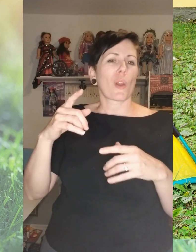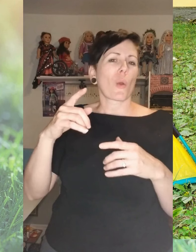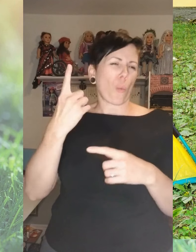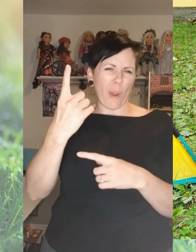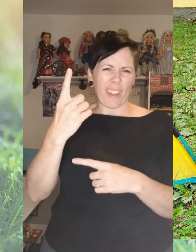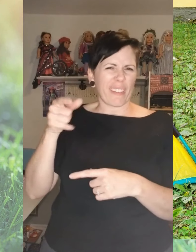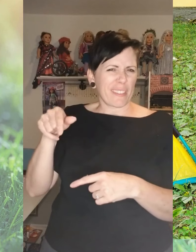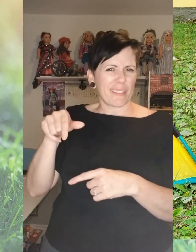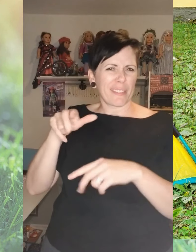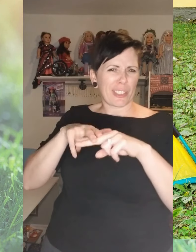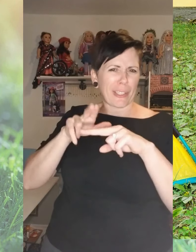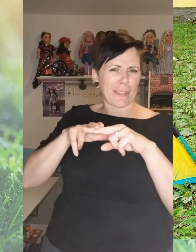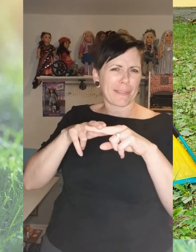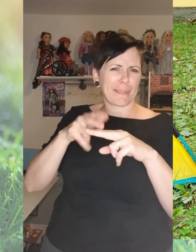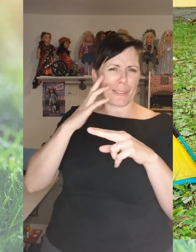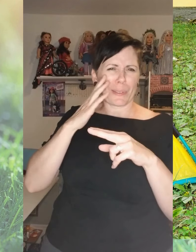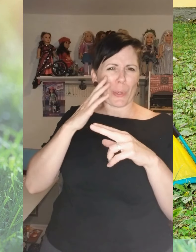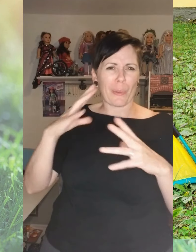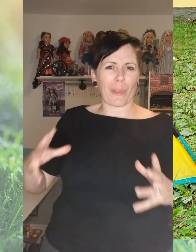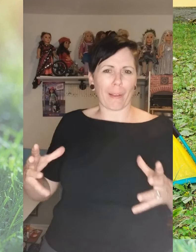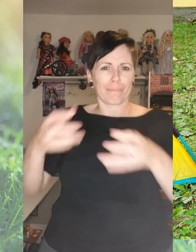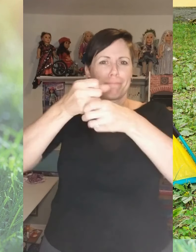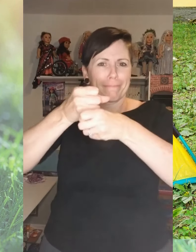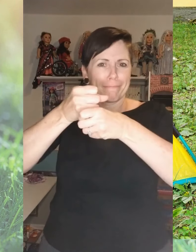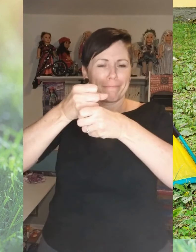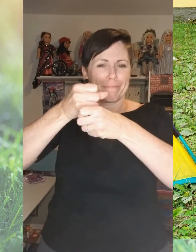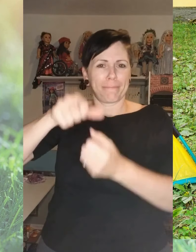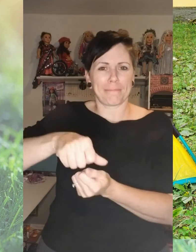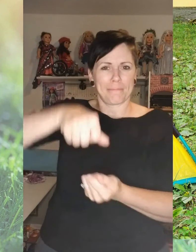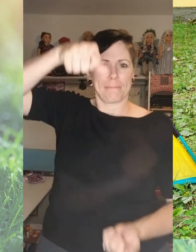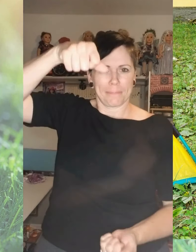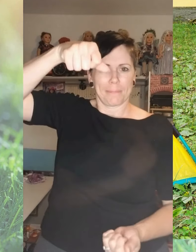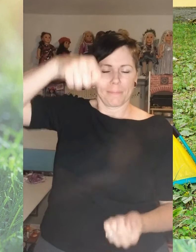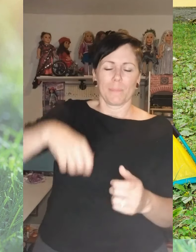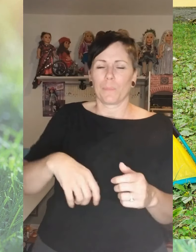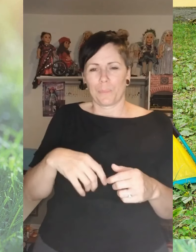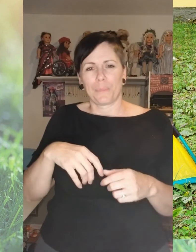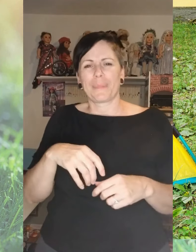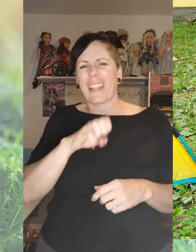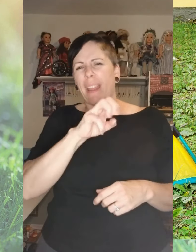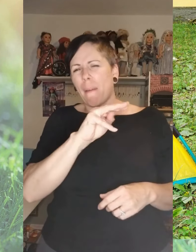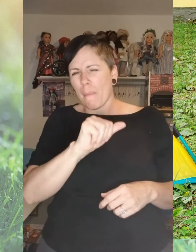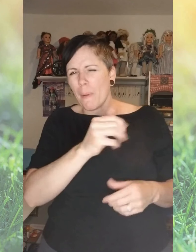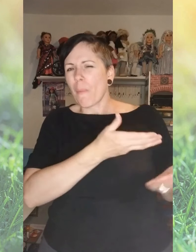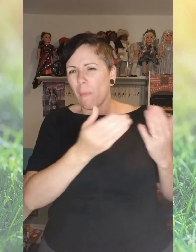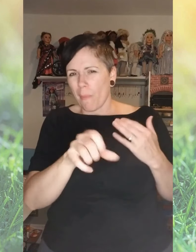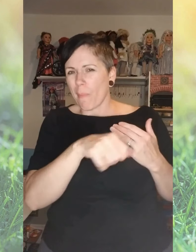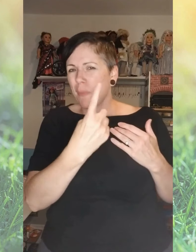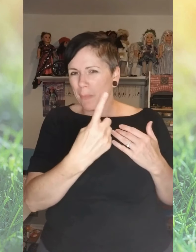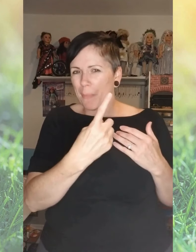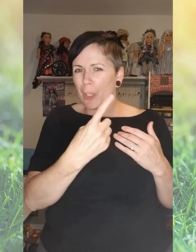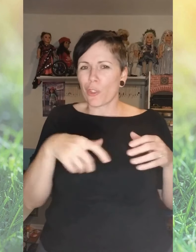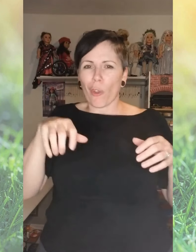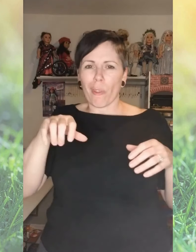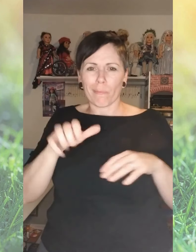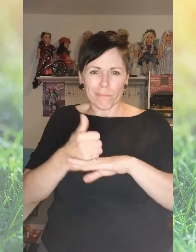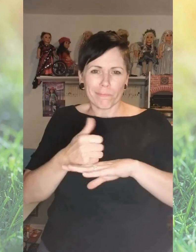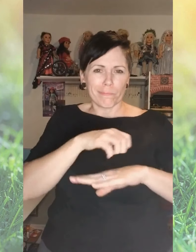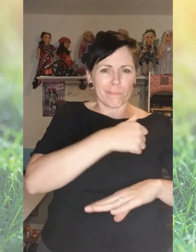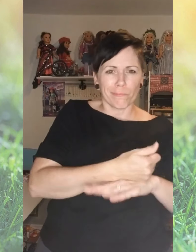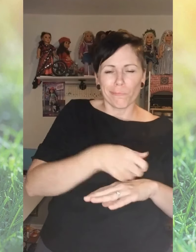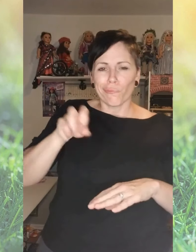these collapsible chairs, or I forget what you call them. You know what, the camper chairs. And somebody else, Emma, brought the other